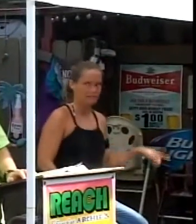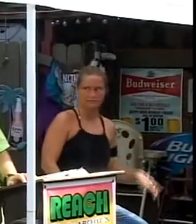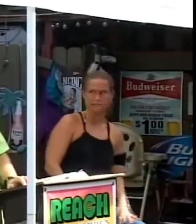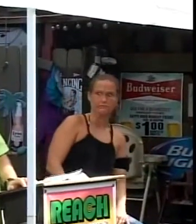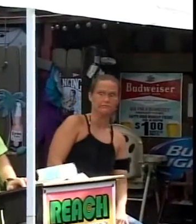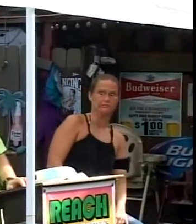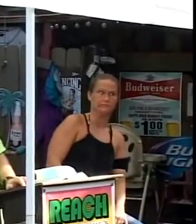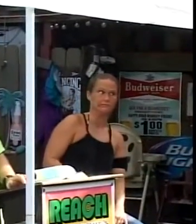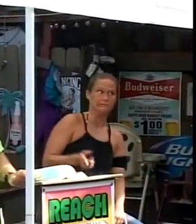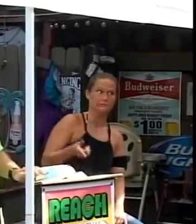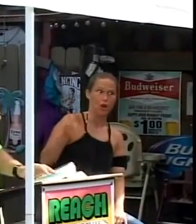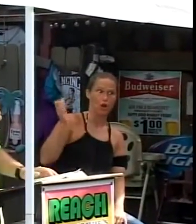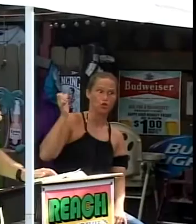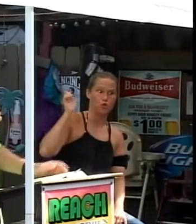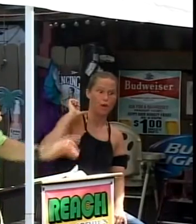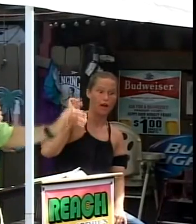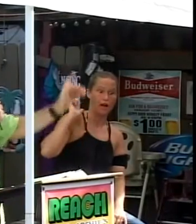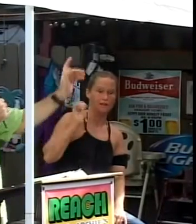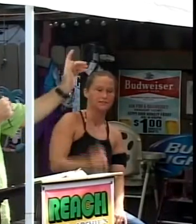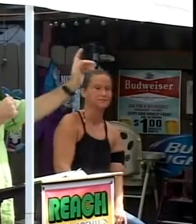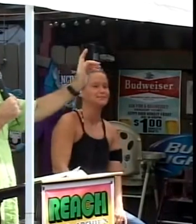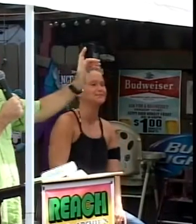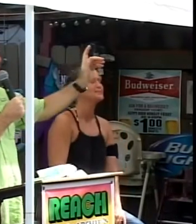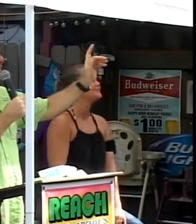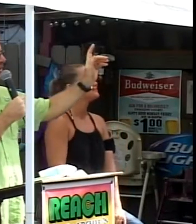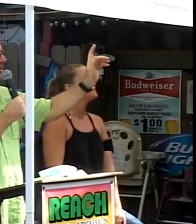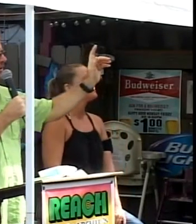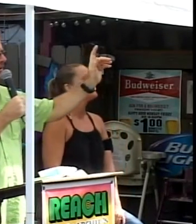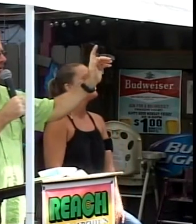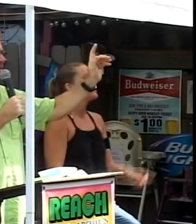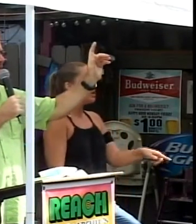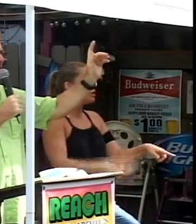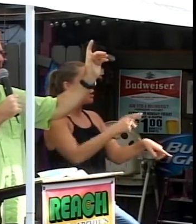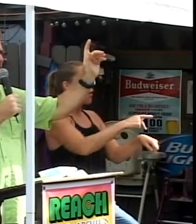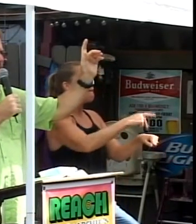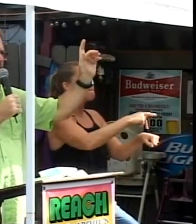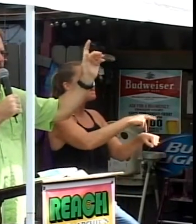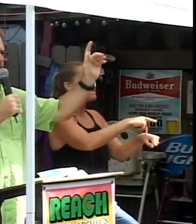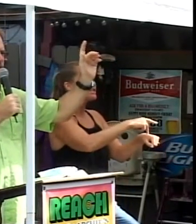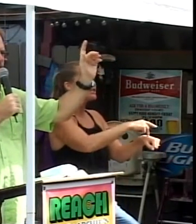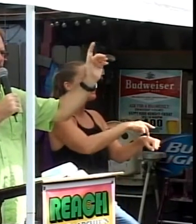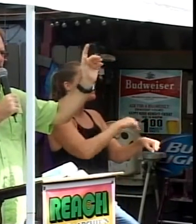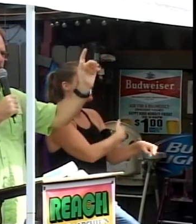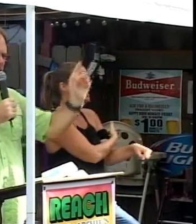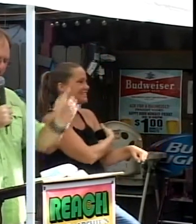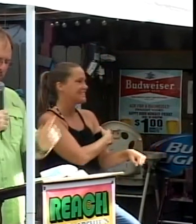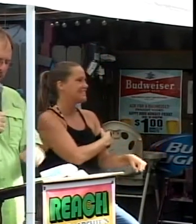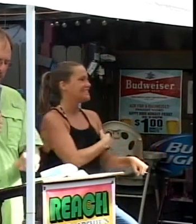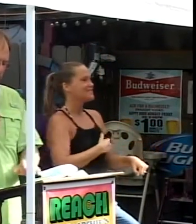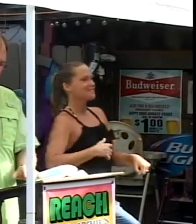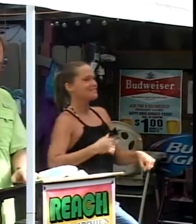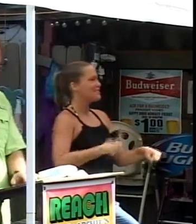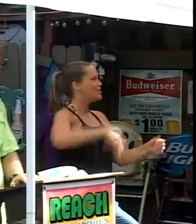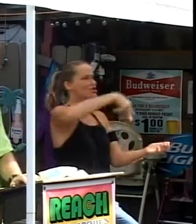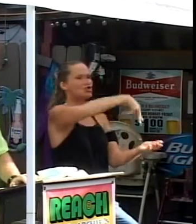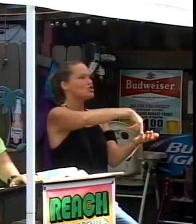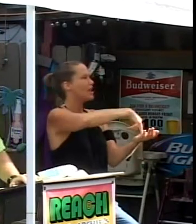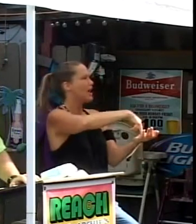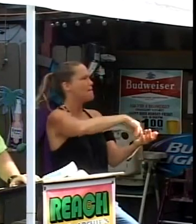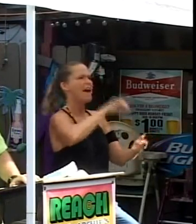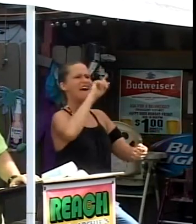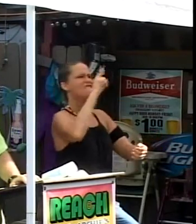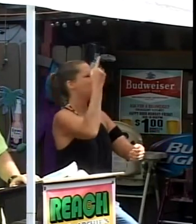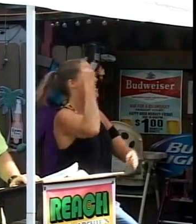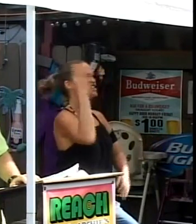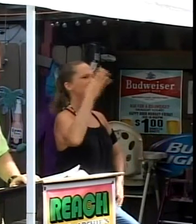with the 11, raised his voice. You're going to hear the first sermon in the first church gathering. He said, "Men